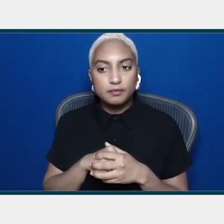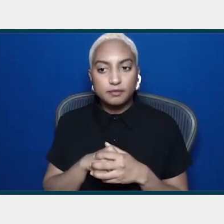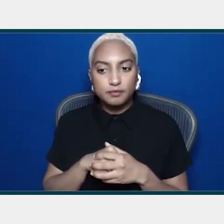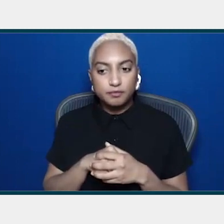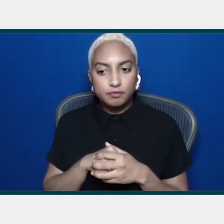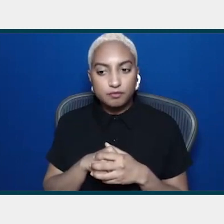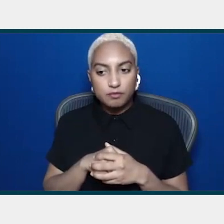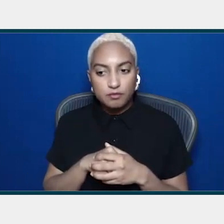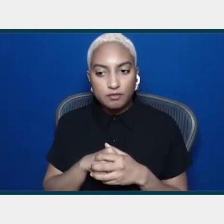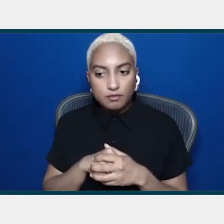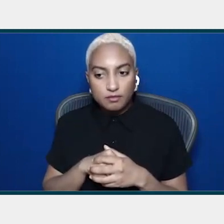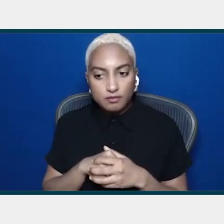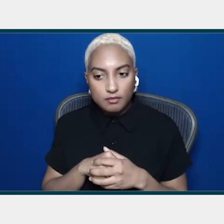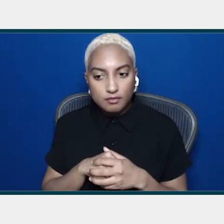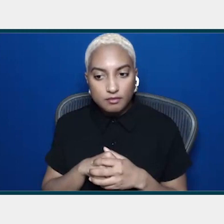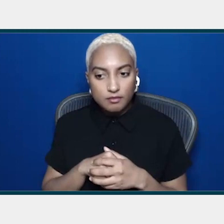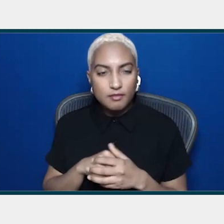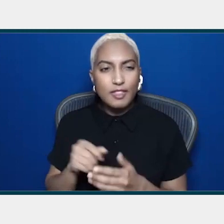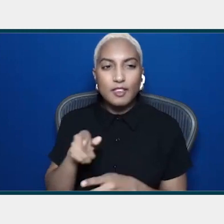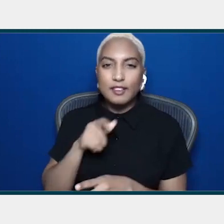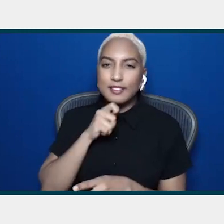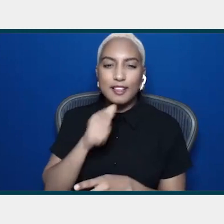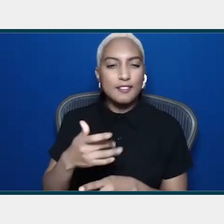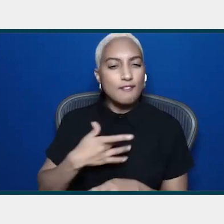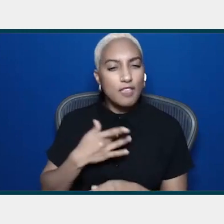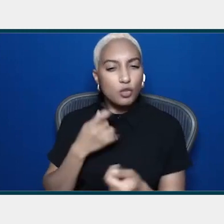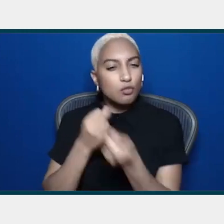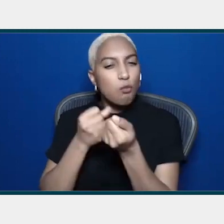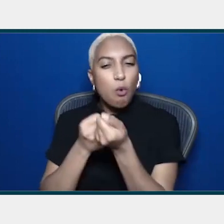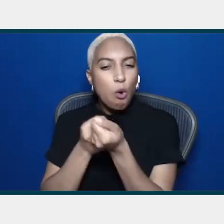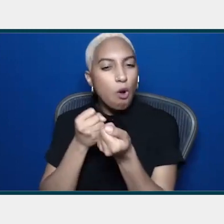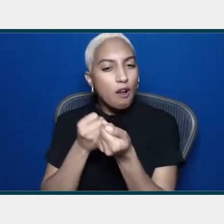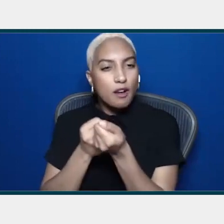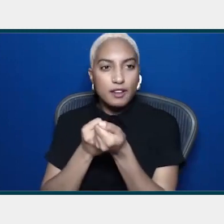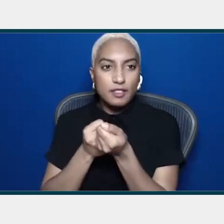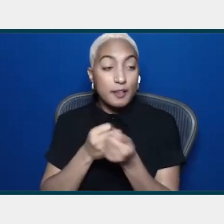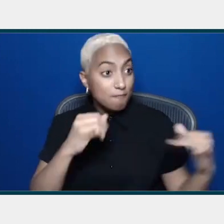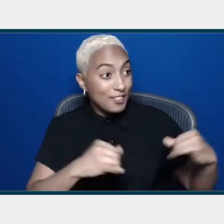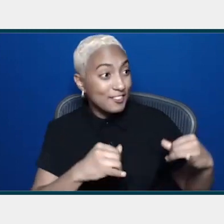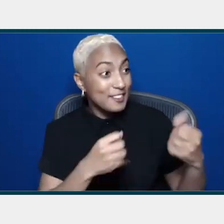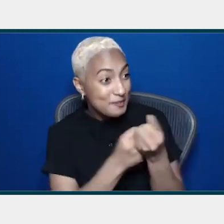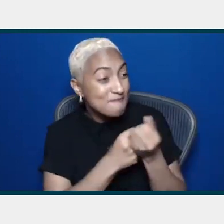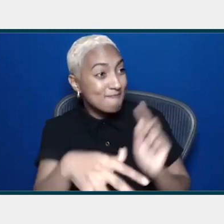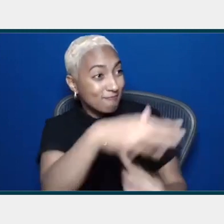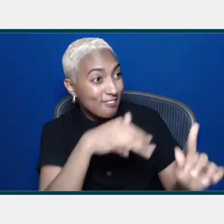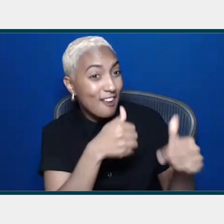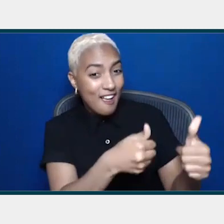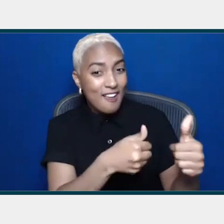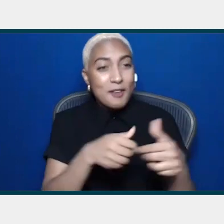parent who is supportive, doesn't have a workplace that's supportive.